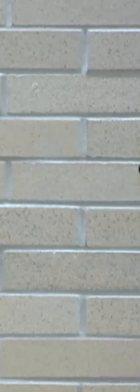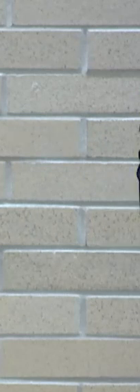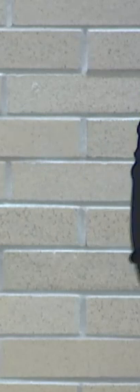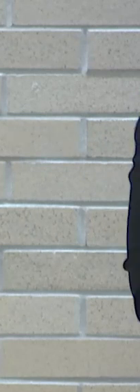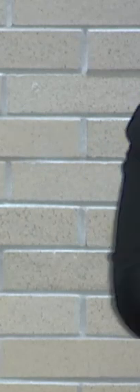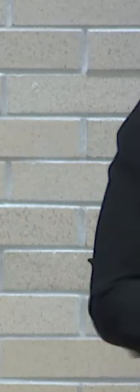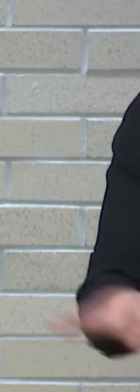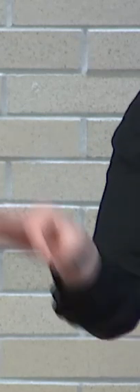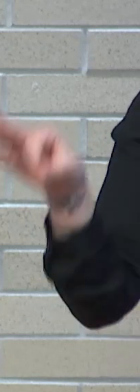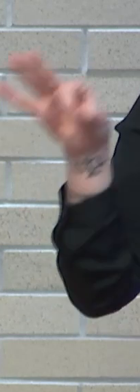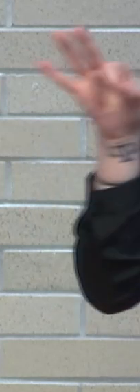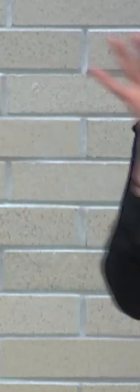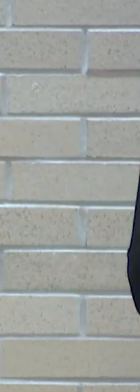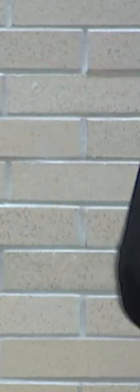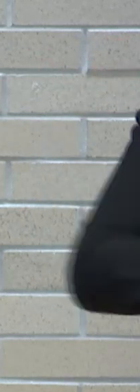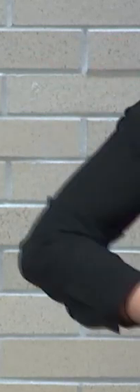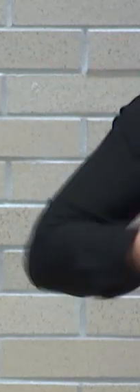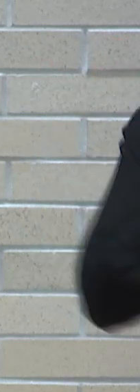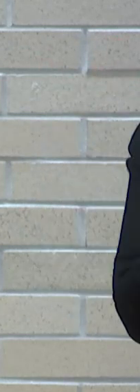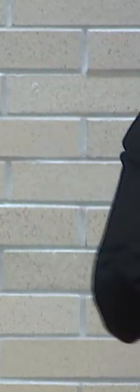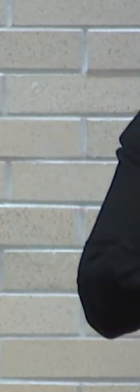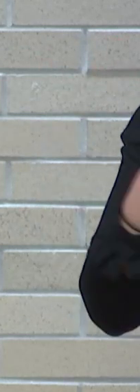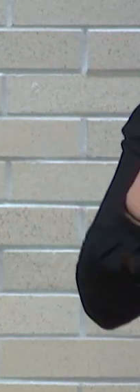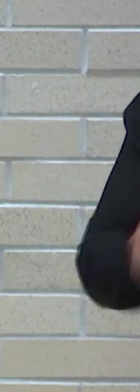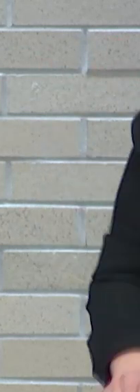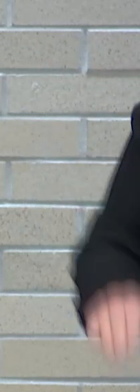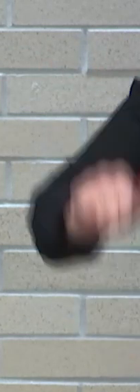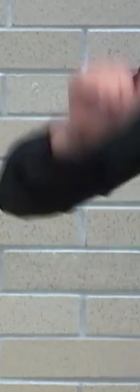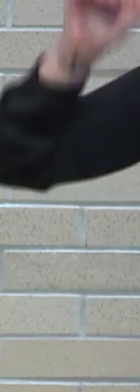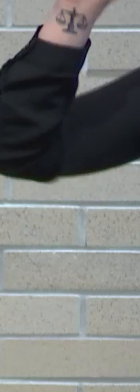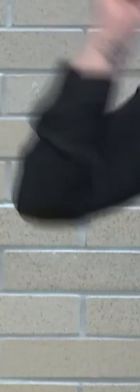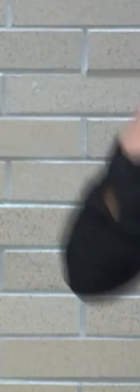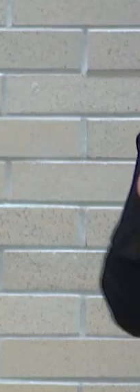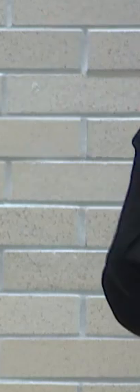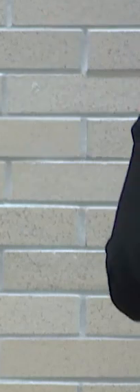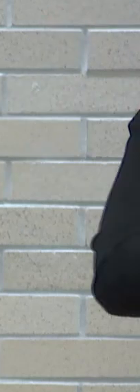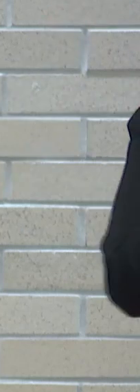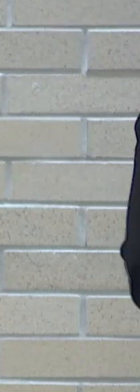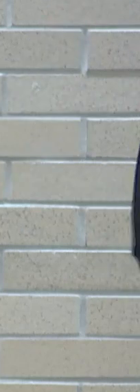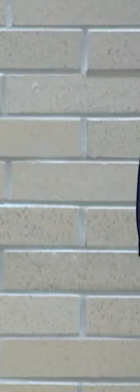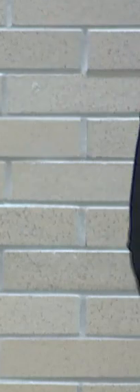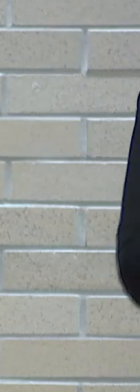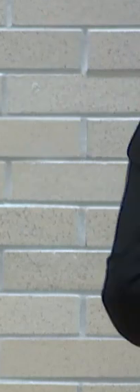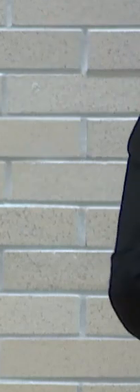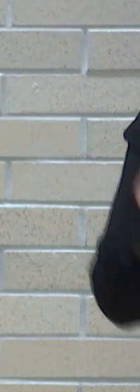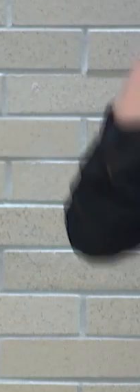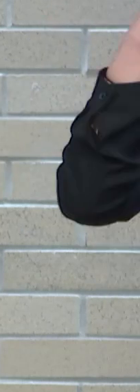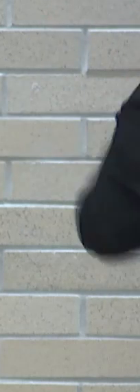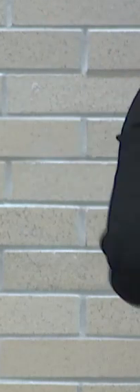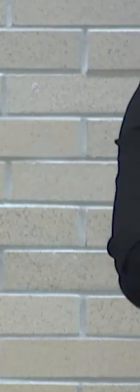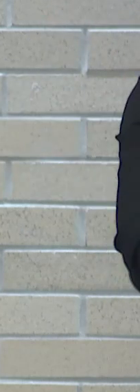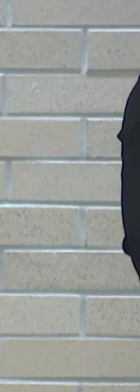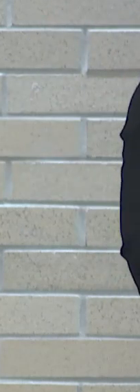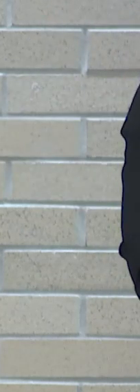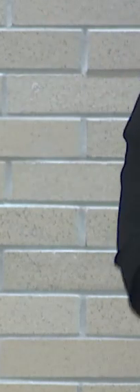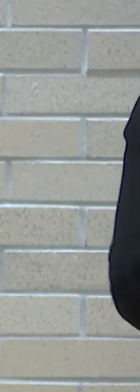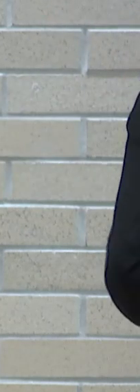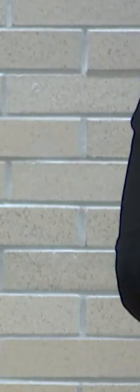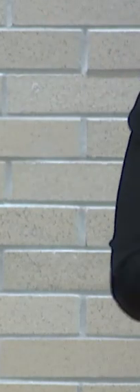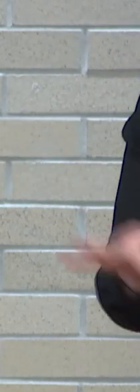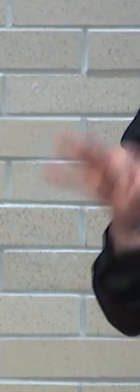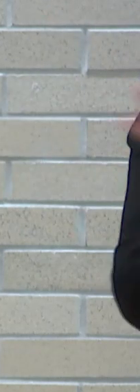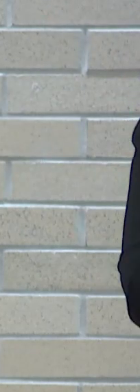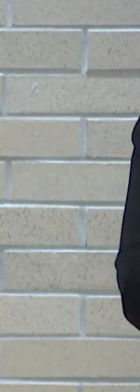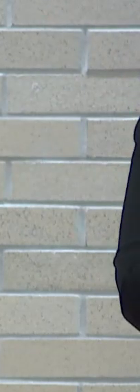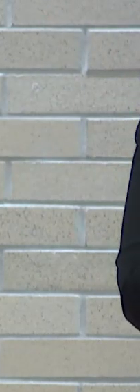a young age, she recalls being surrounded by and influenced by all types of music, from singing in church, car rides with her family,